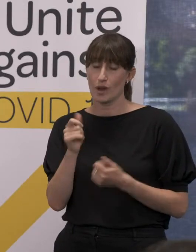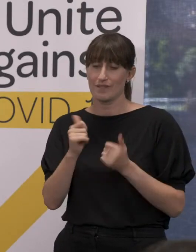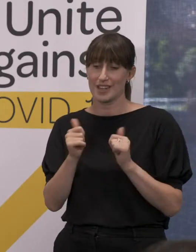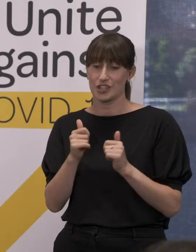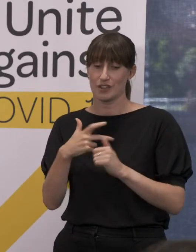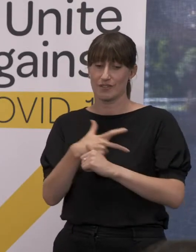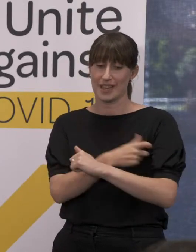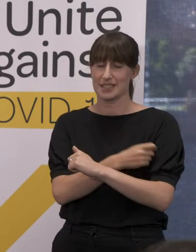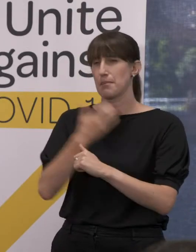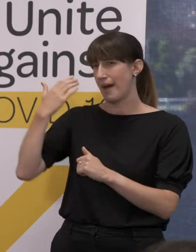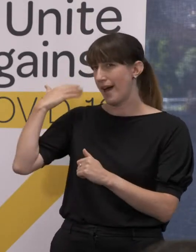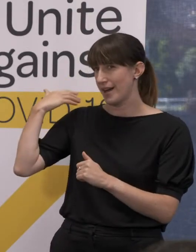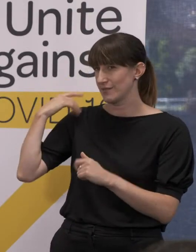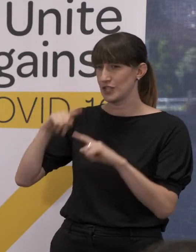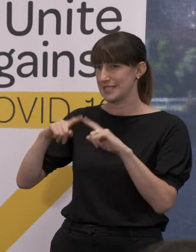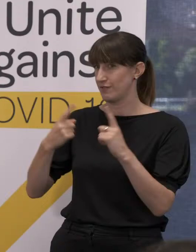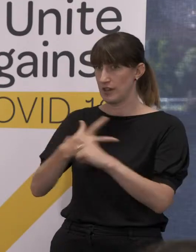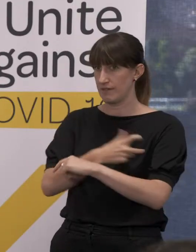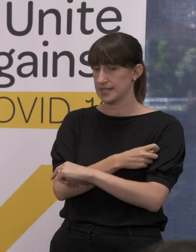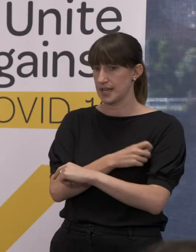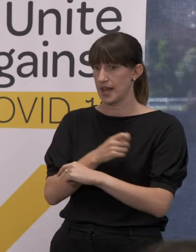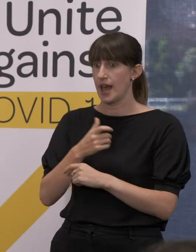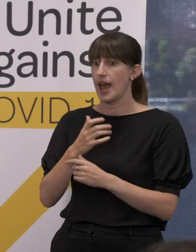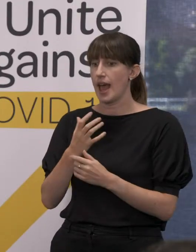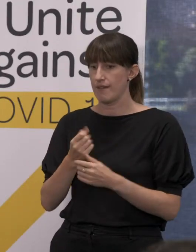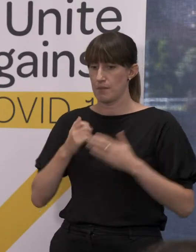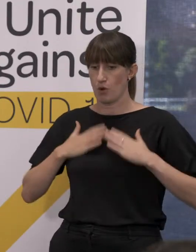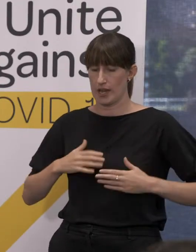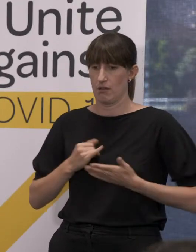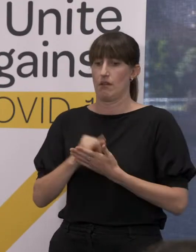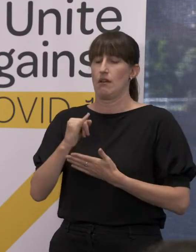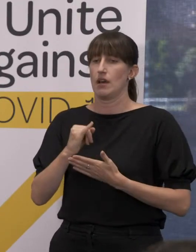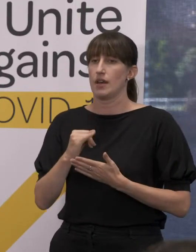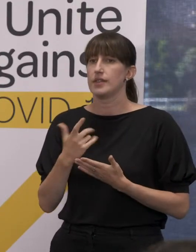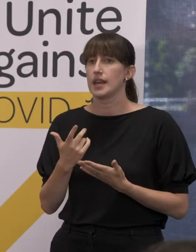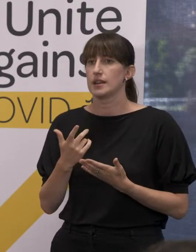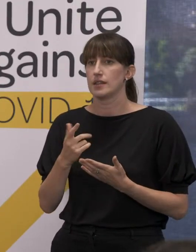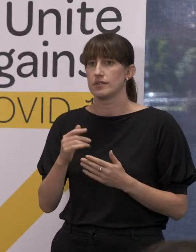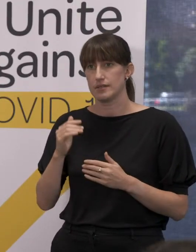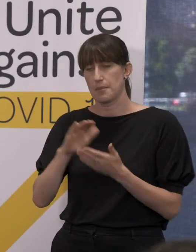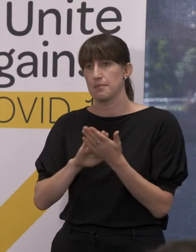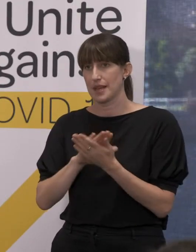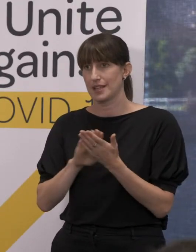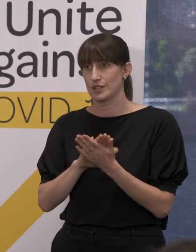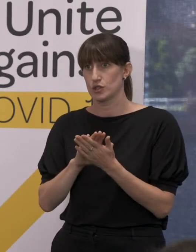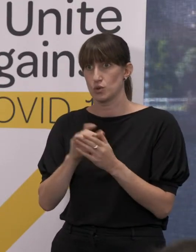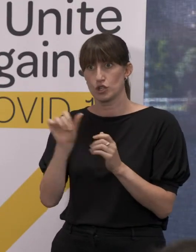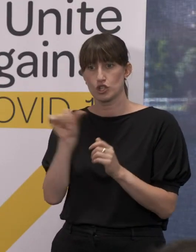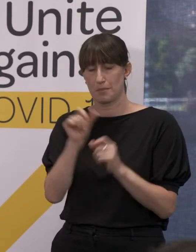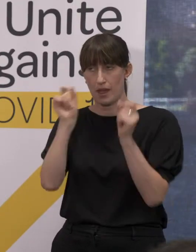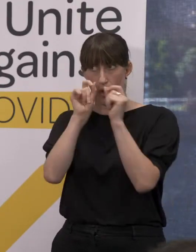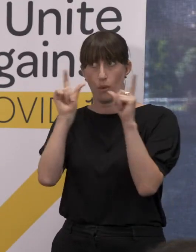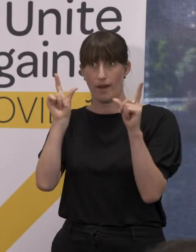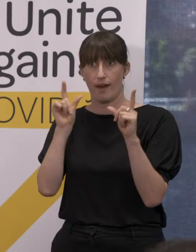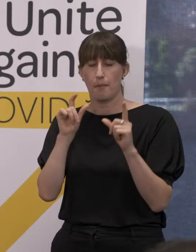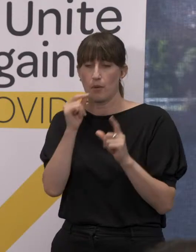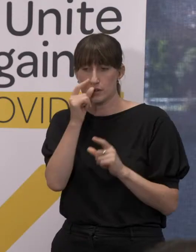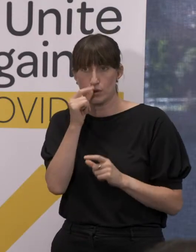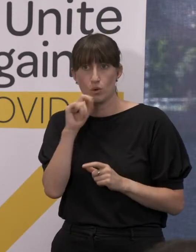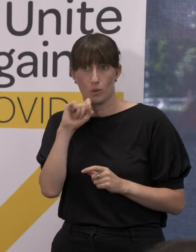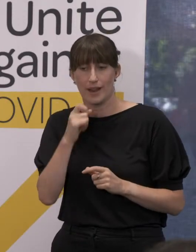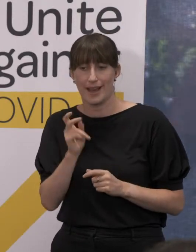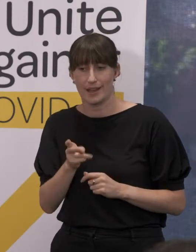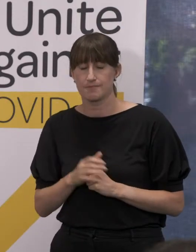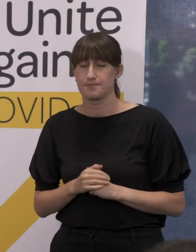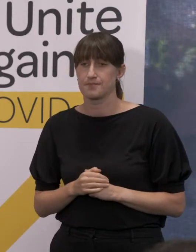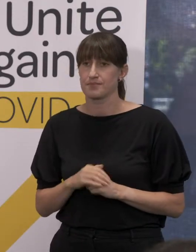having an allergic reaction to the Pfizer and any of the new vaccines. Then there are people who have broader allergies, whether those